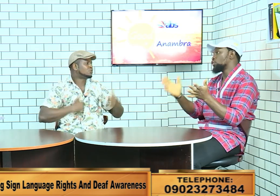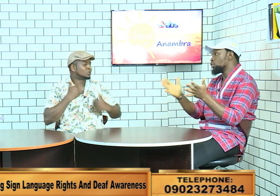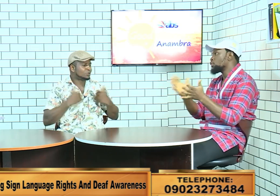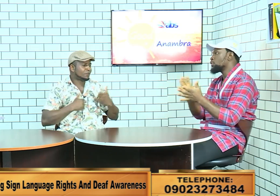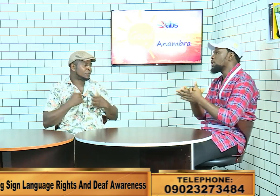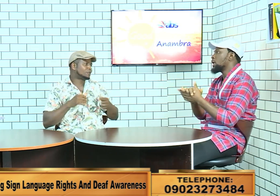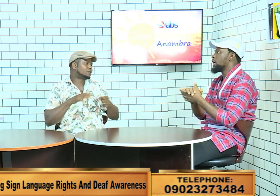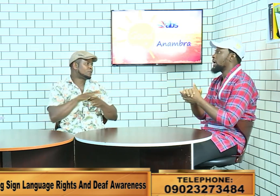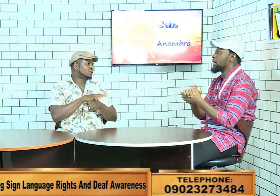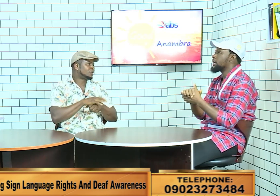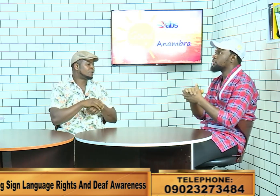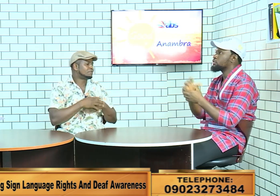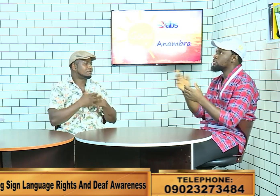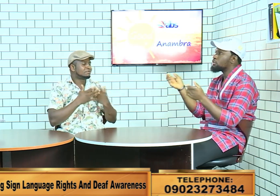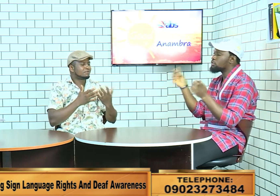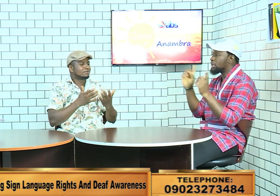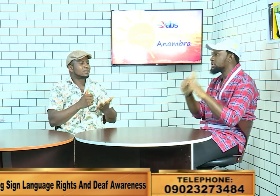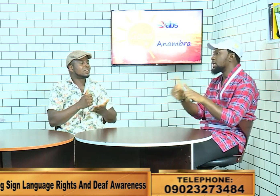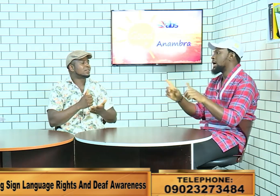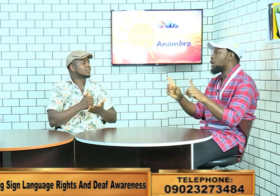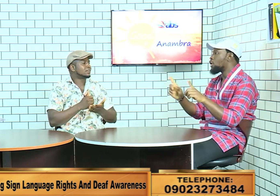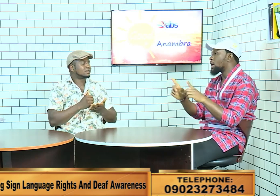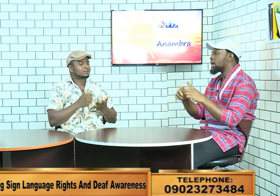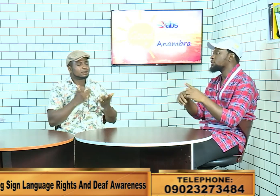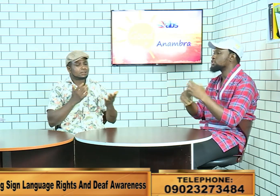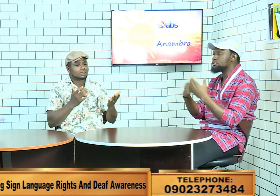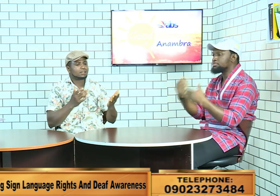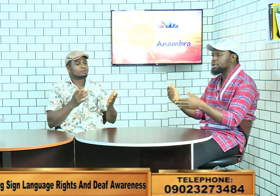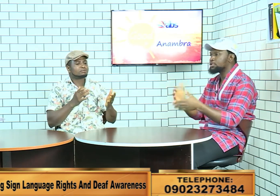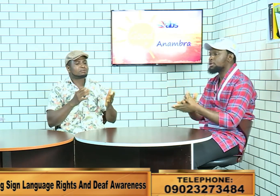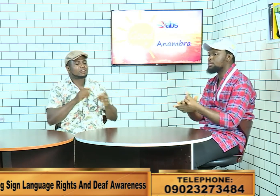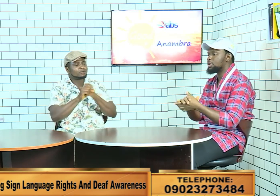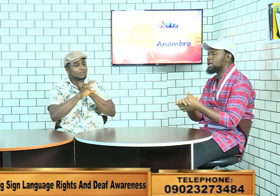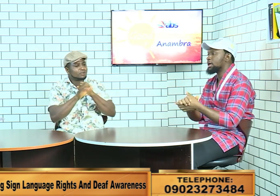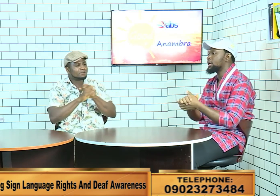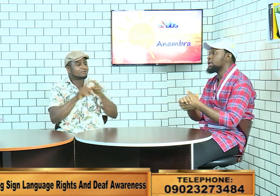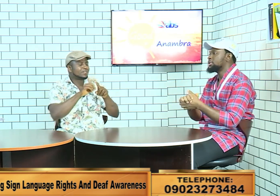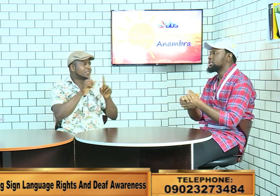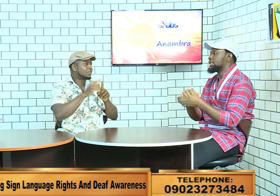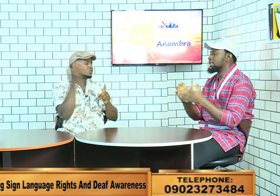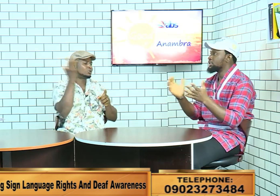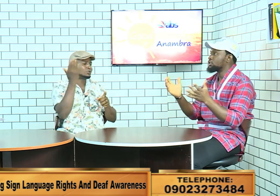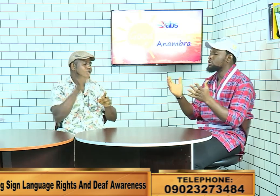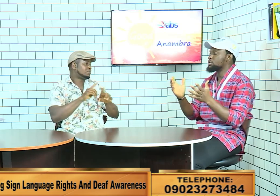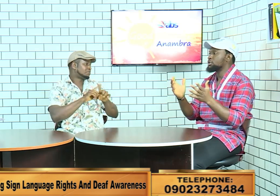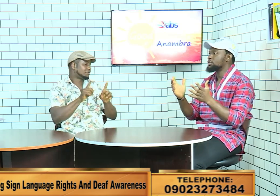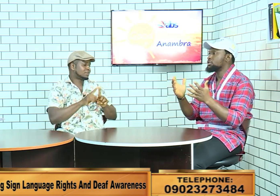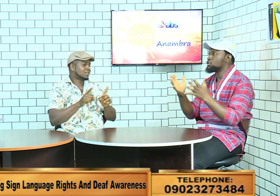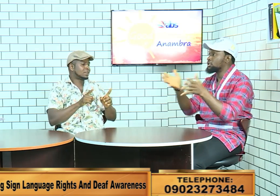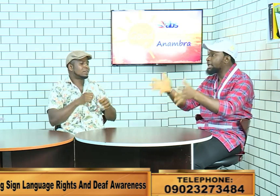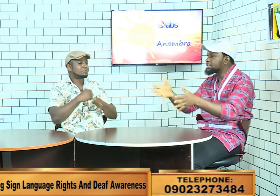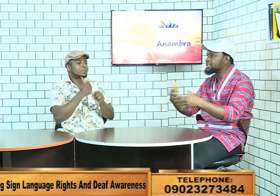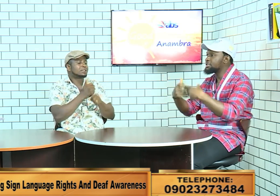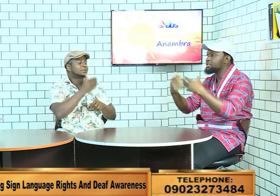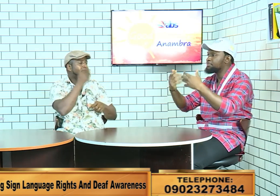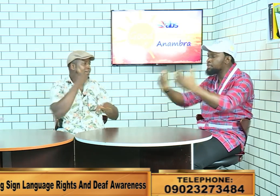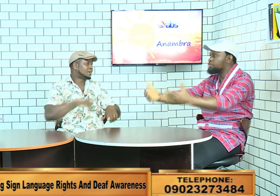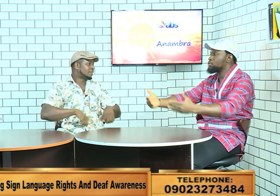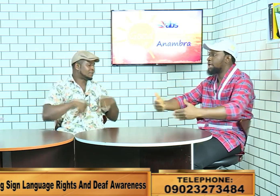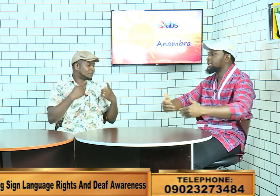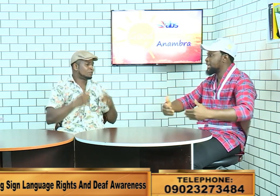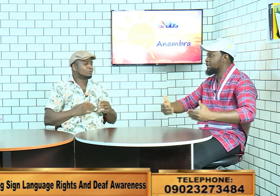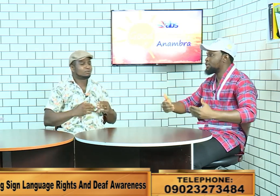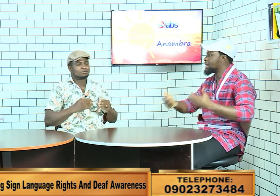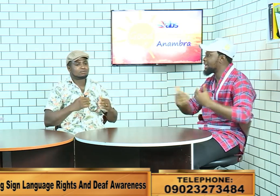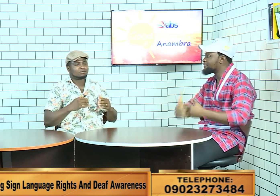road show, to go around Oka to make some other sensitization to the society, tell the people